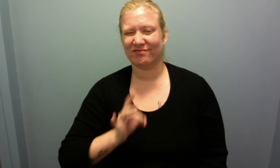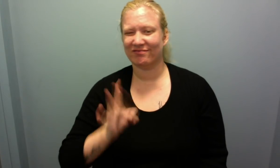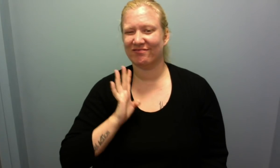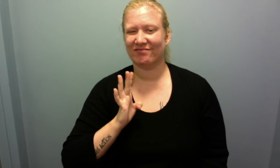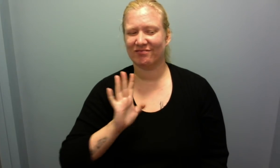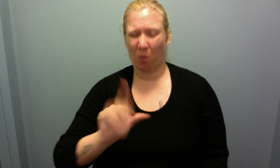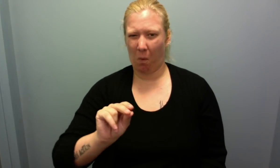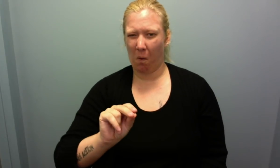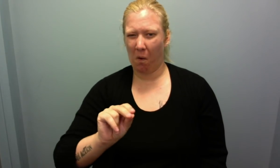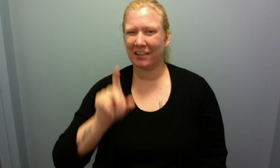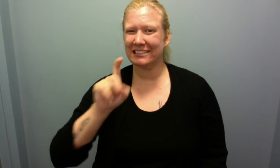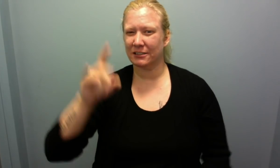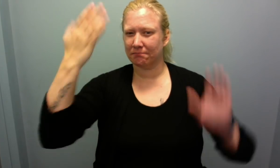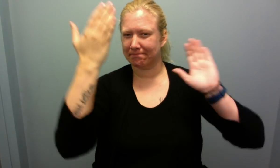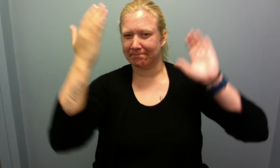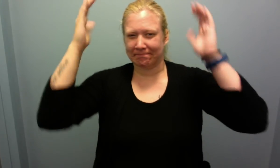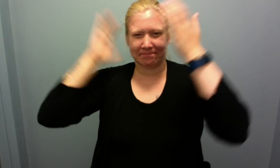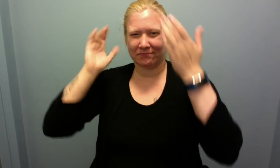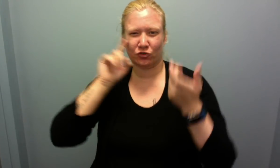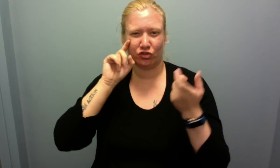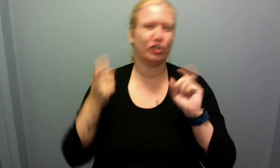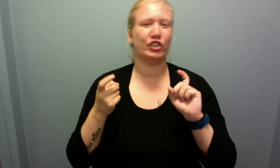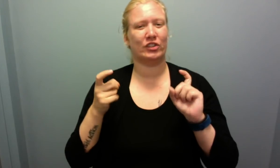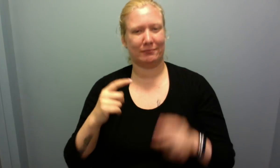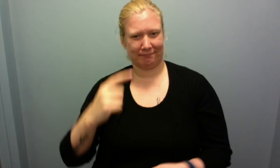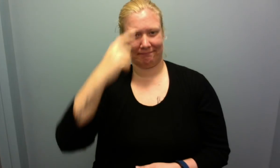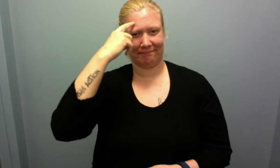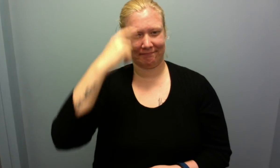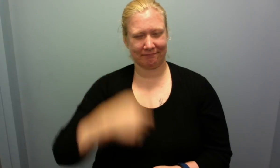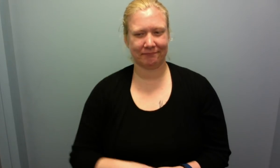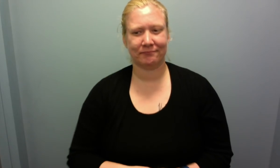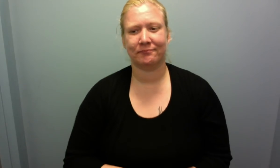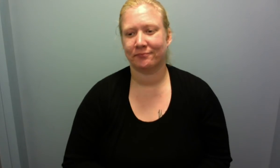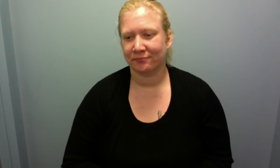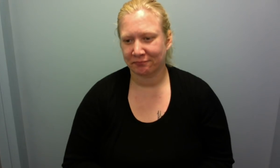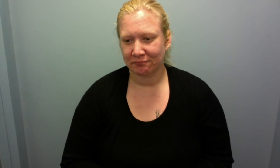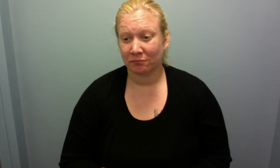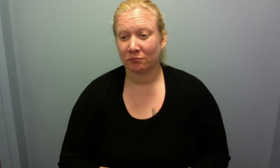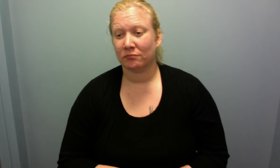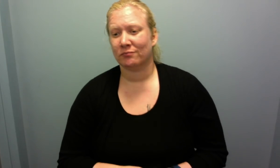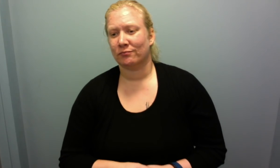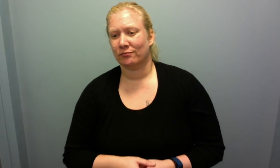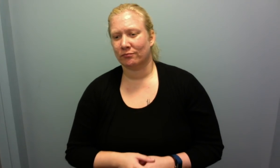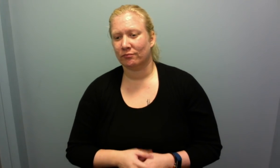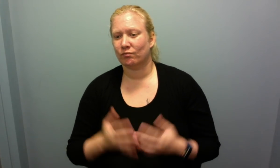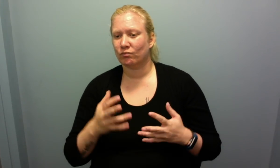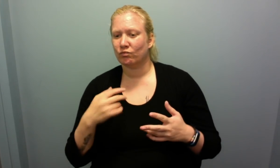a very poor perspective to have, and it's going to have a negative impact on your ability to interpret.